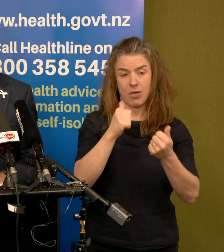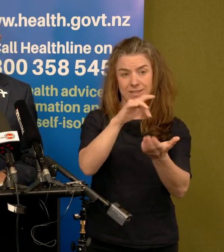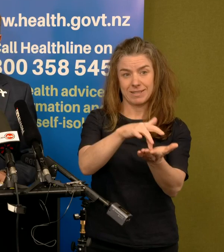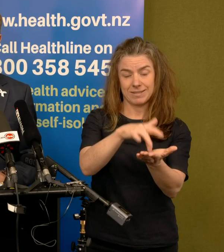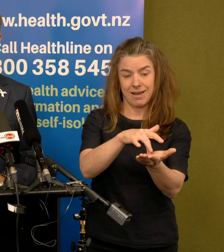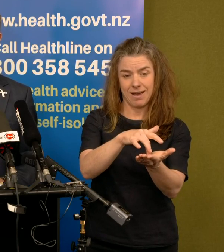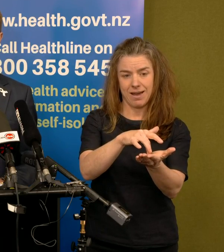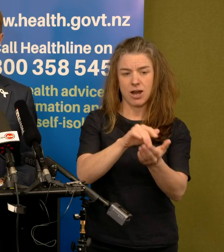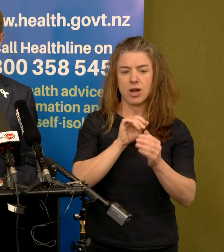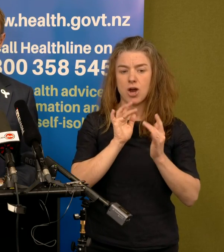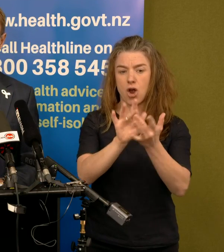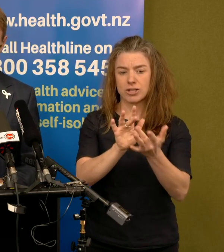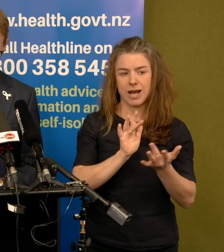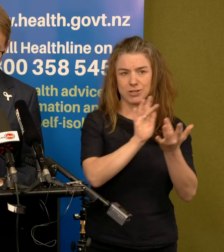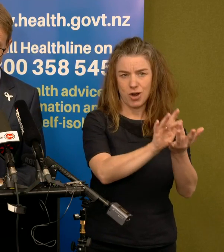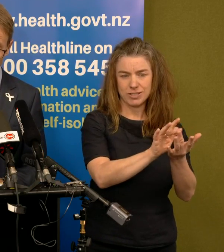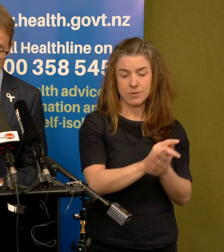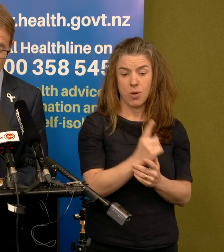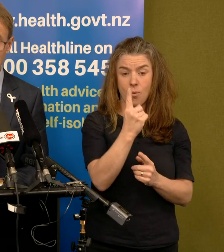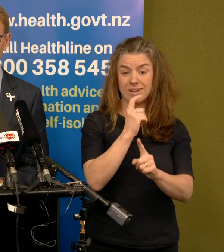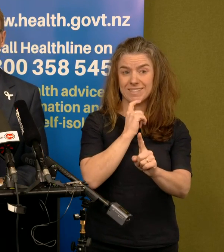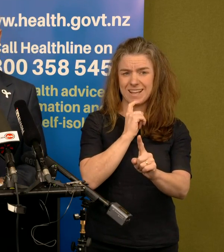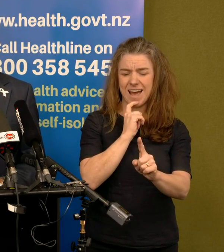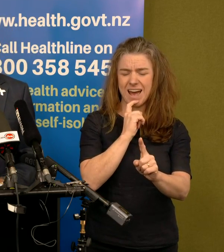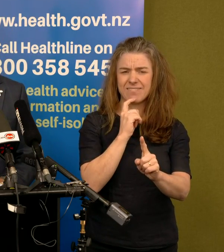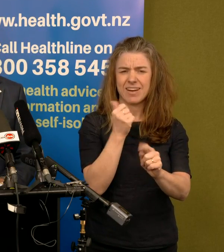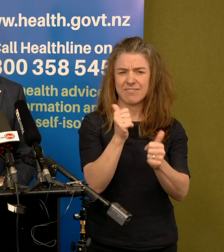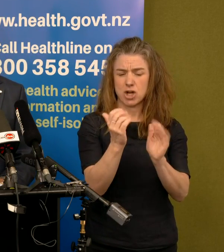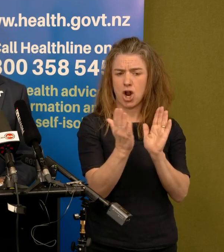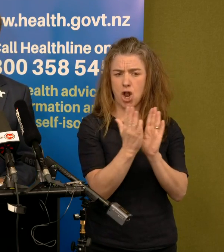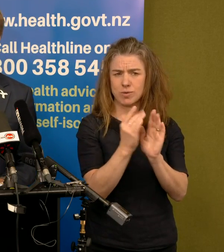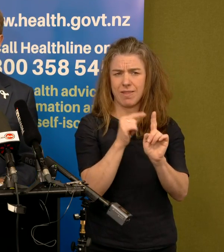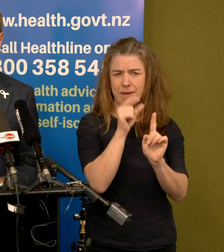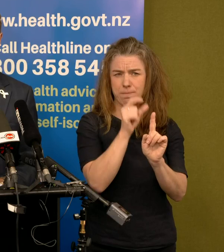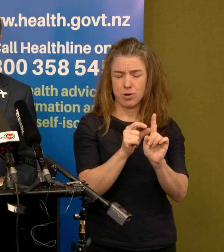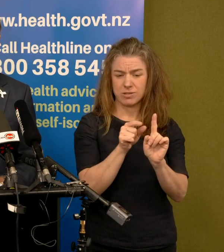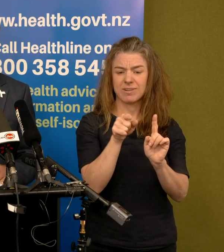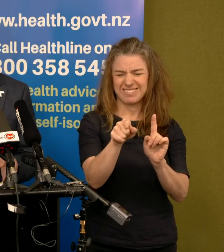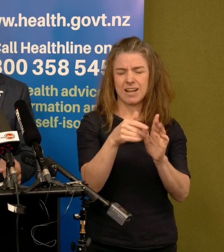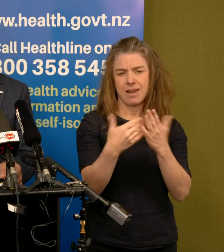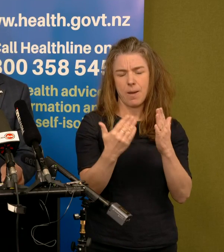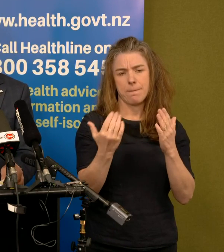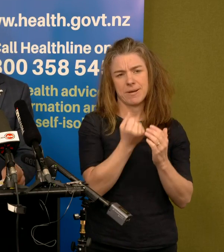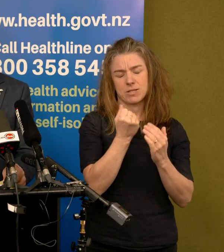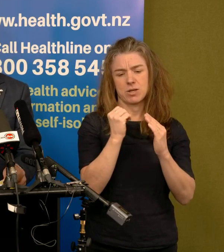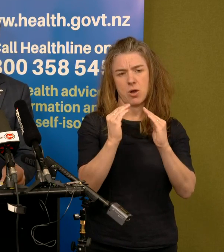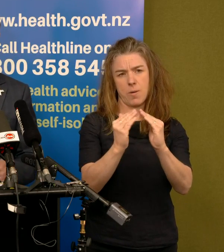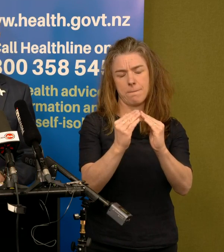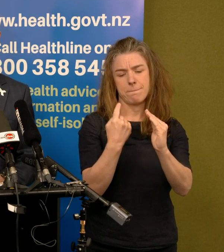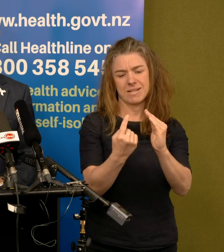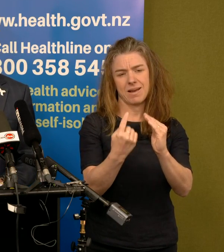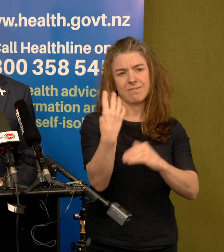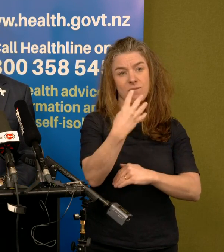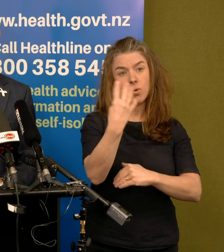the man is considered a close contact and will be in self-isolation for 14 days. Public